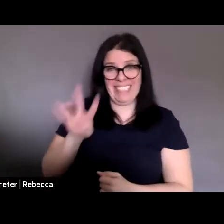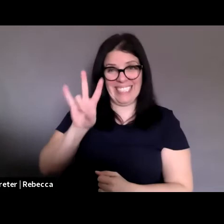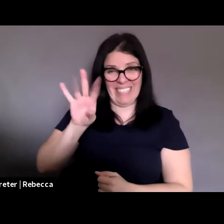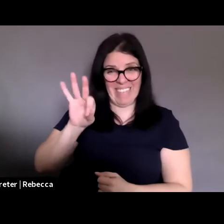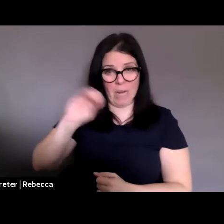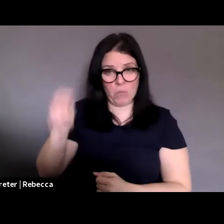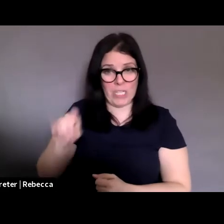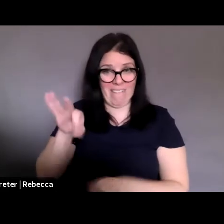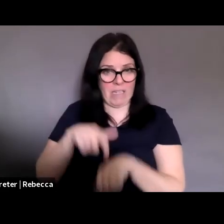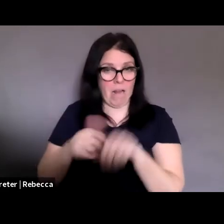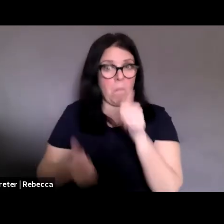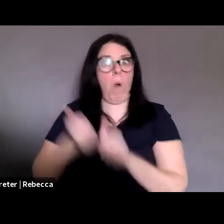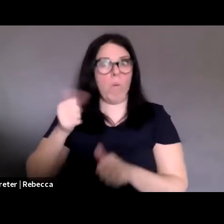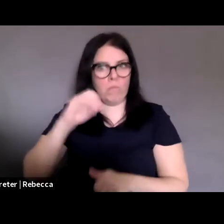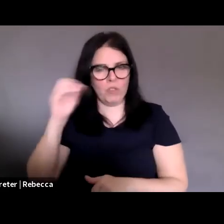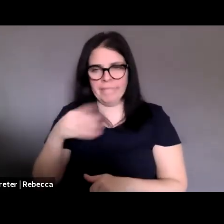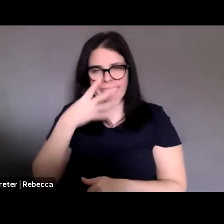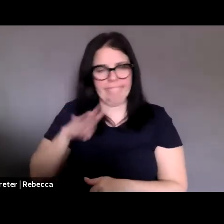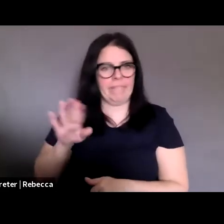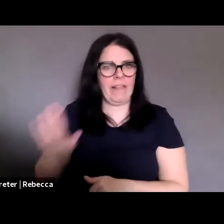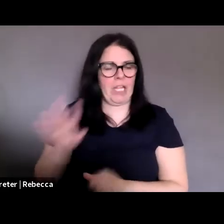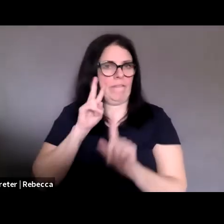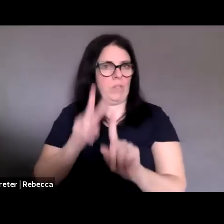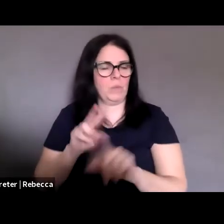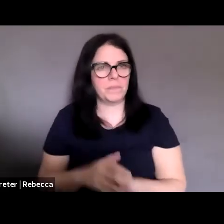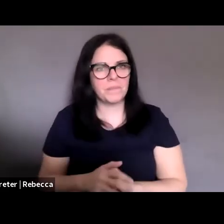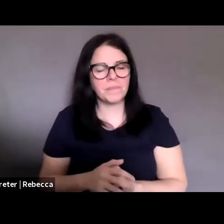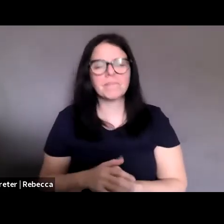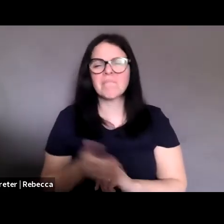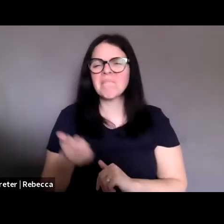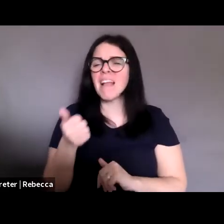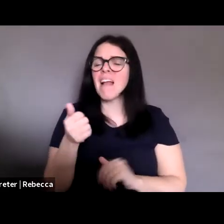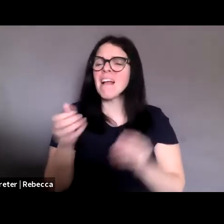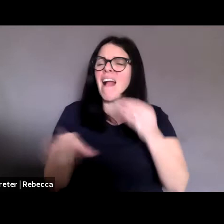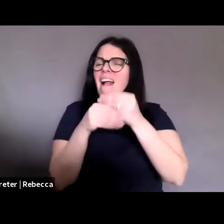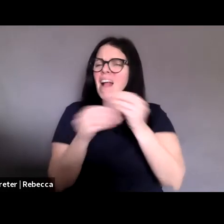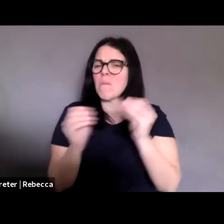Other concerns. Canadian judges are